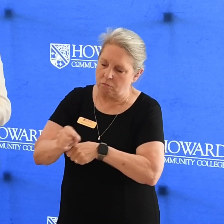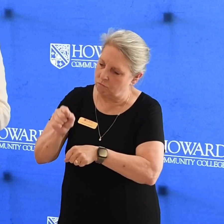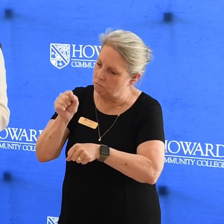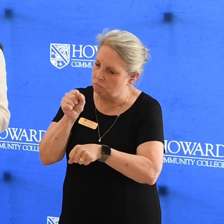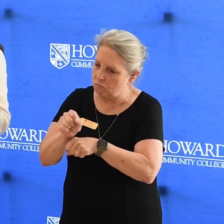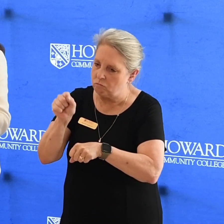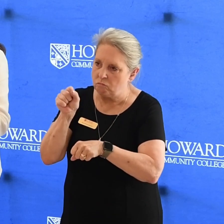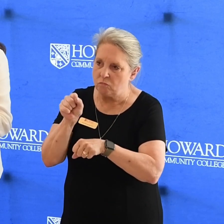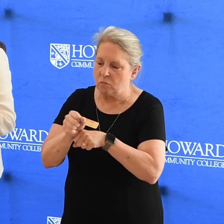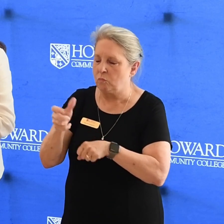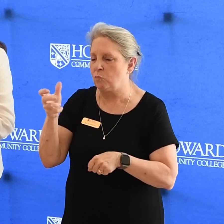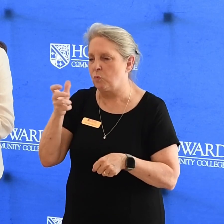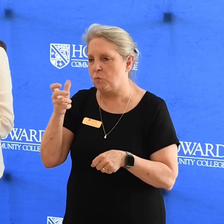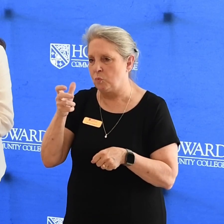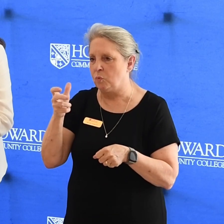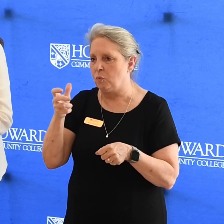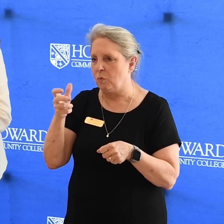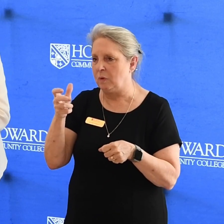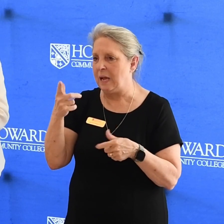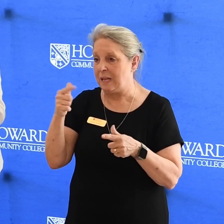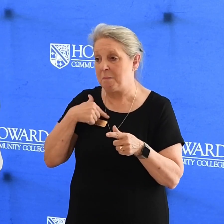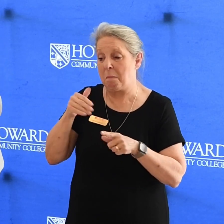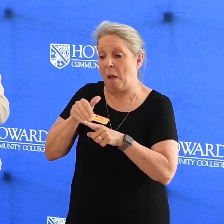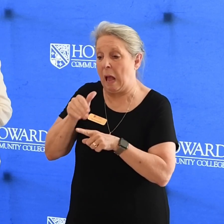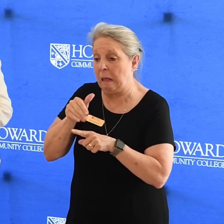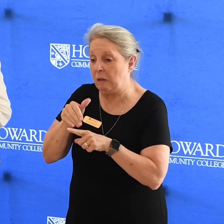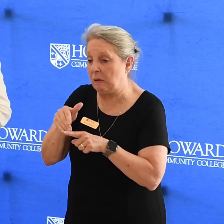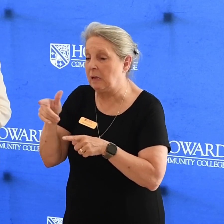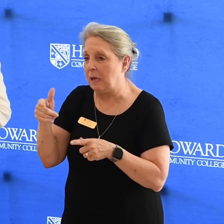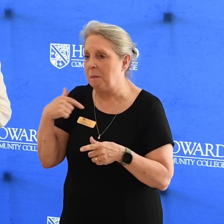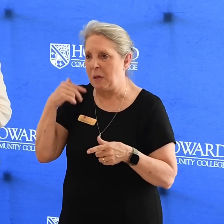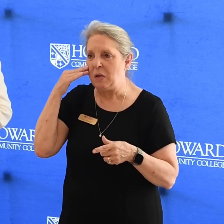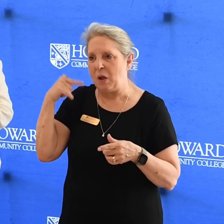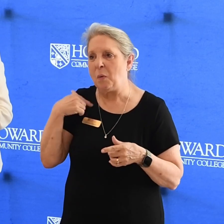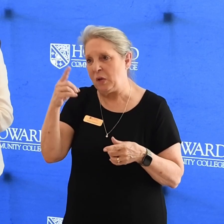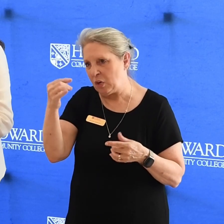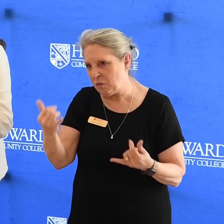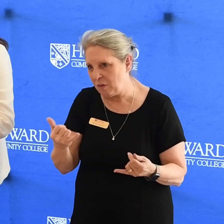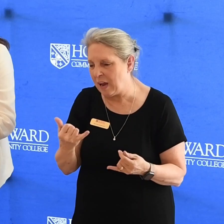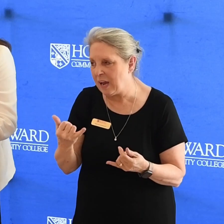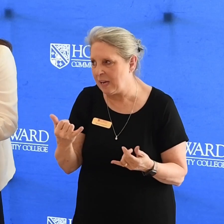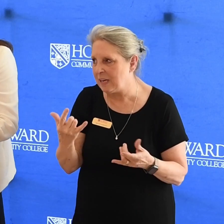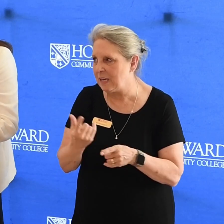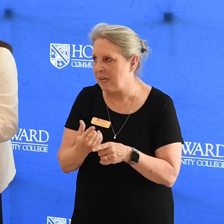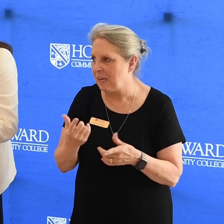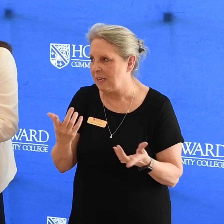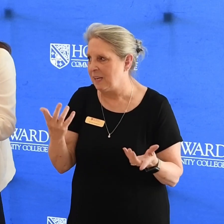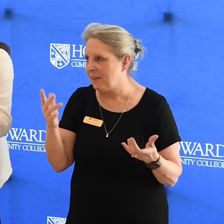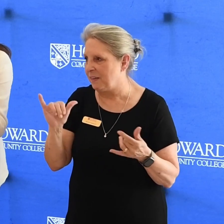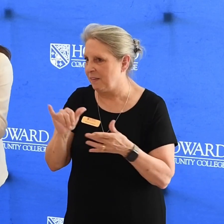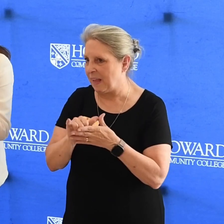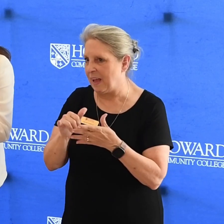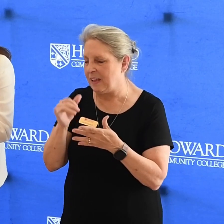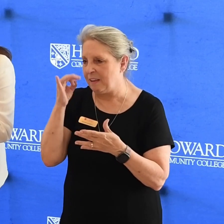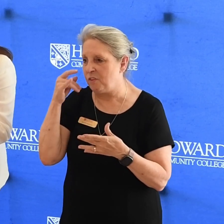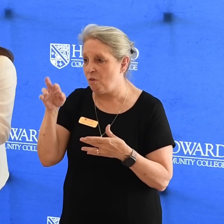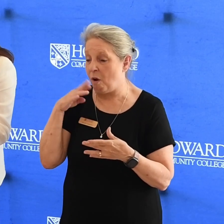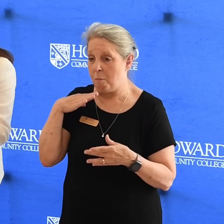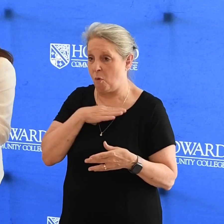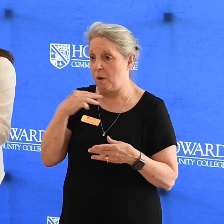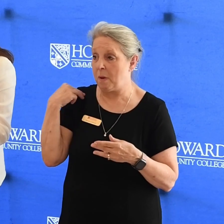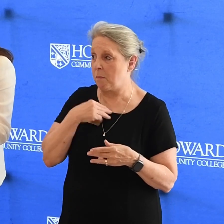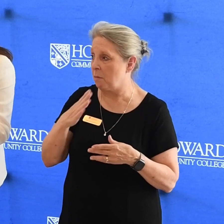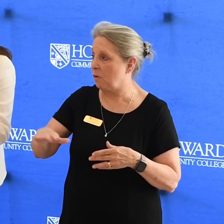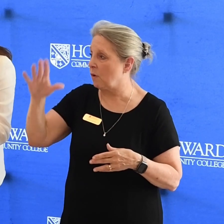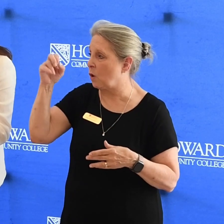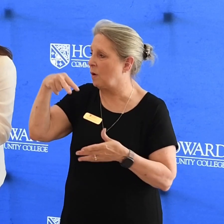to the bone and letting me bother them constantly, as I know we do, right? We're like, hey, what are you doing? You want to do this? So if you are a board member, raise your